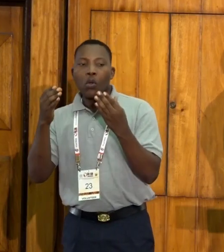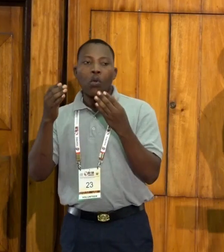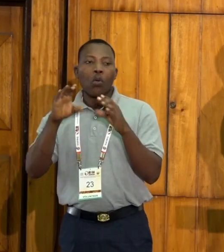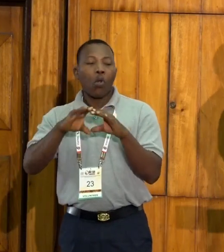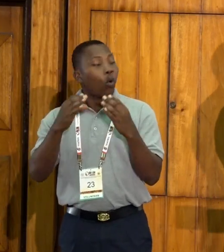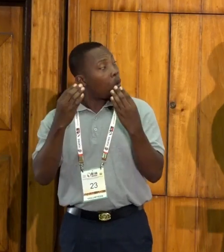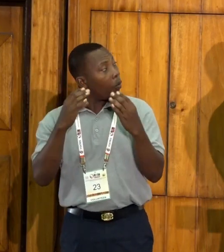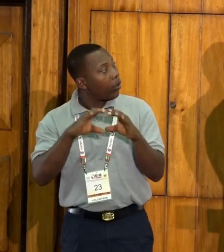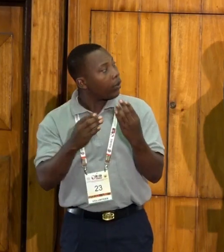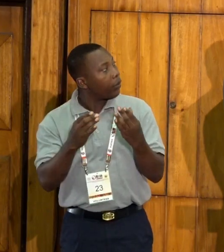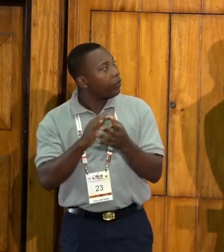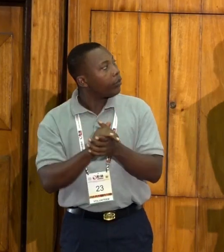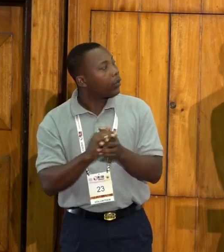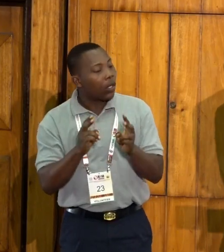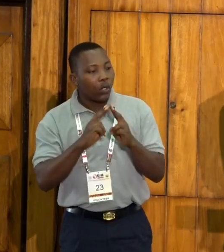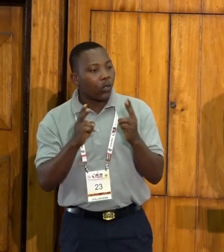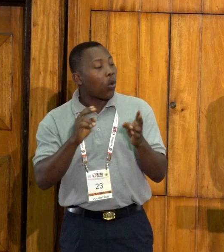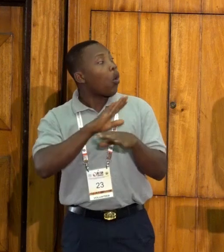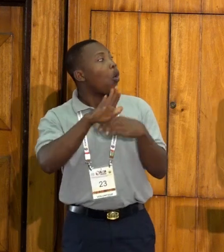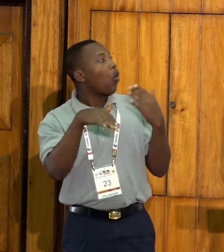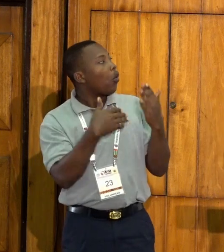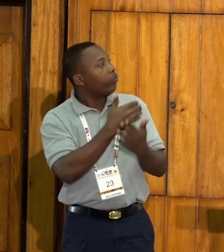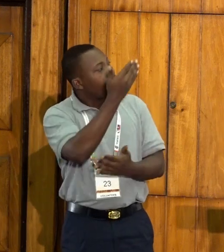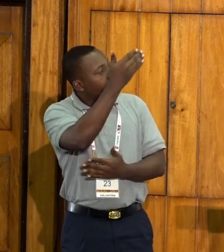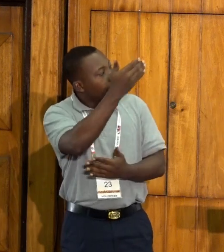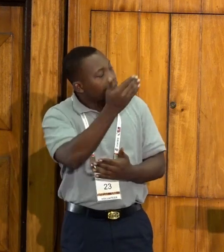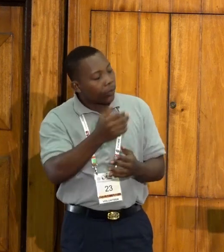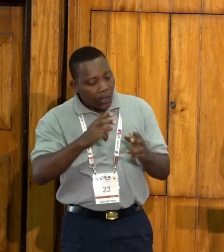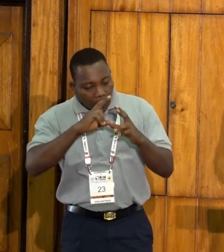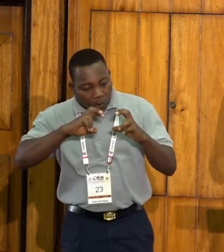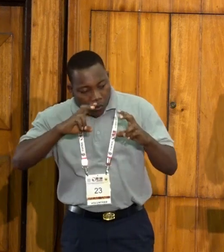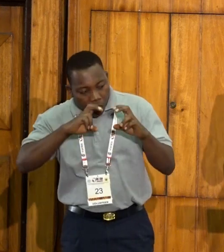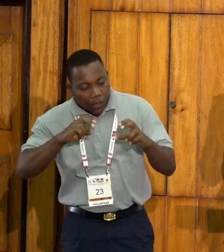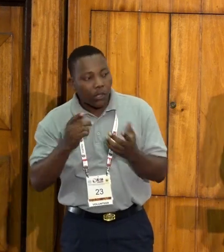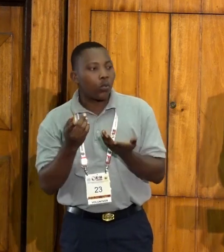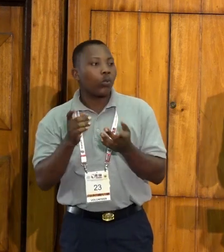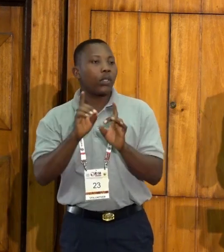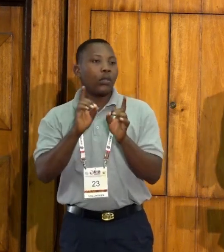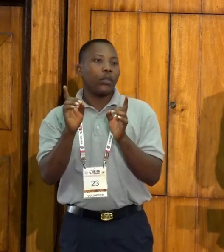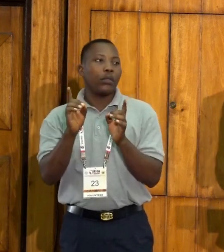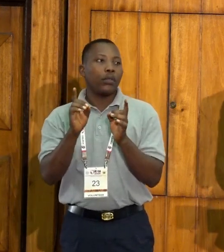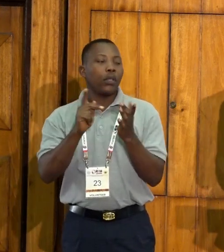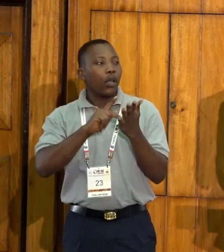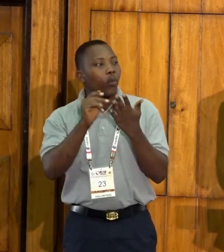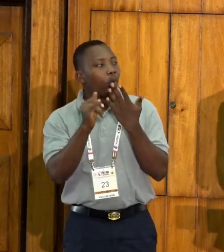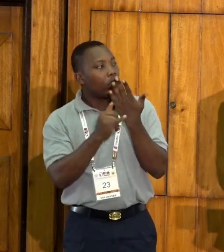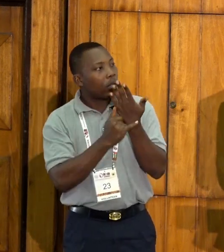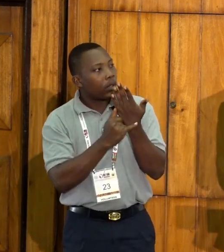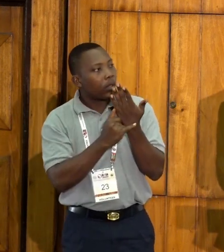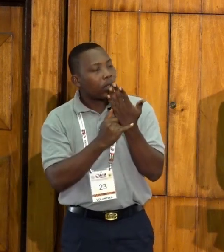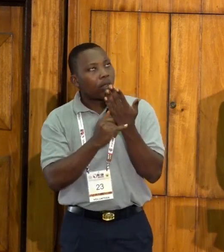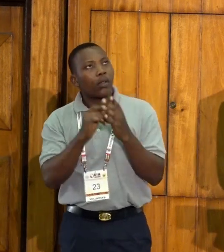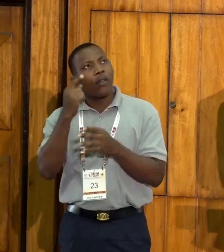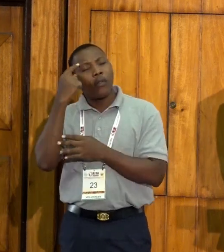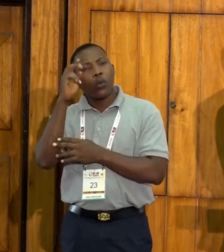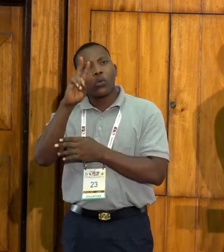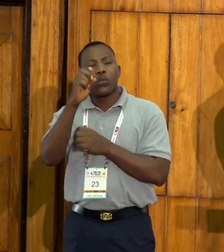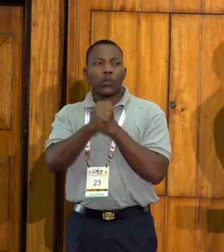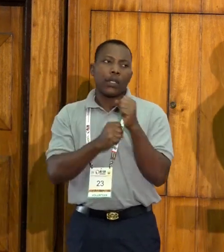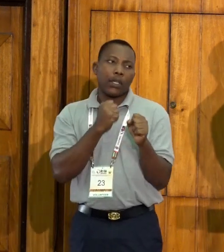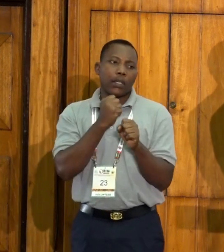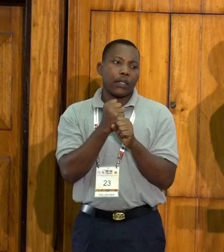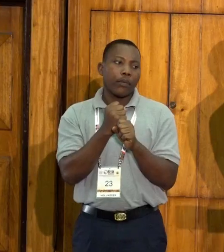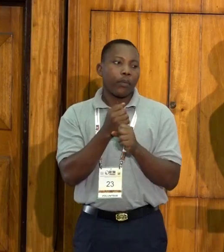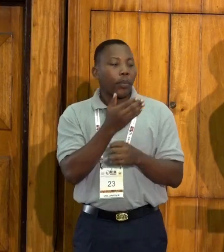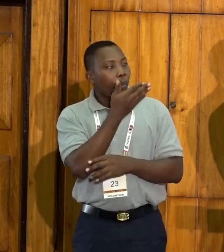So this is a study that we conducted at the 1 year mark. The project is supposed to run for 2 years, and